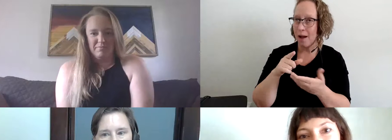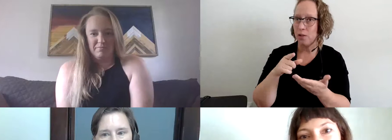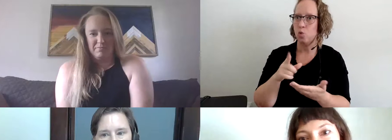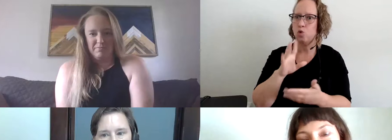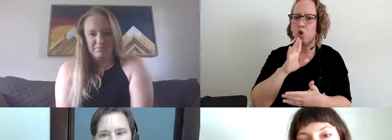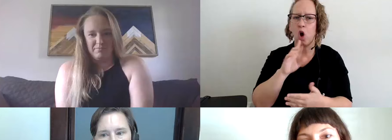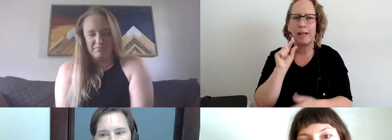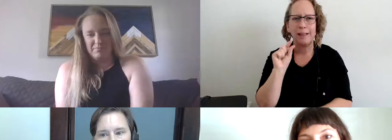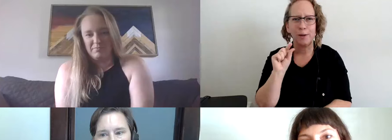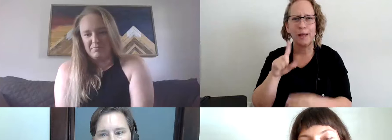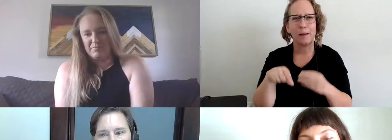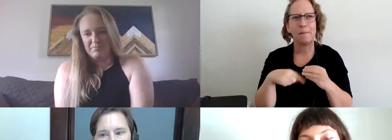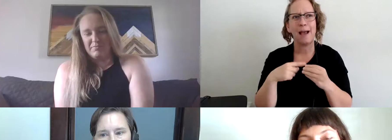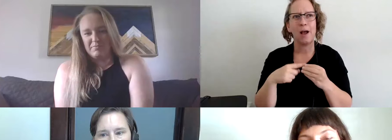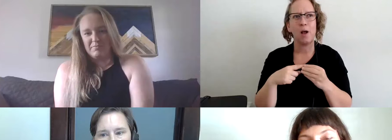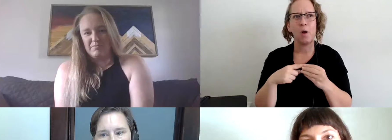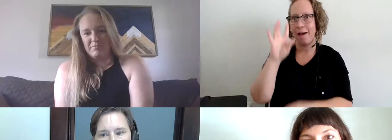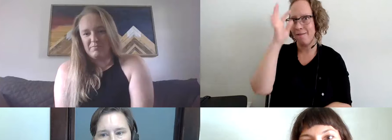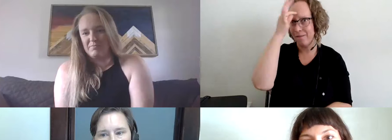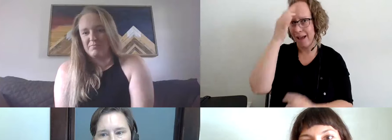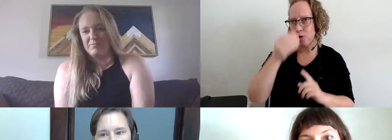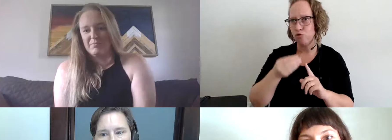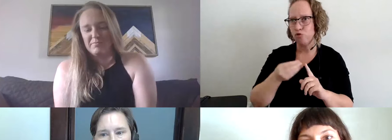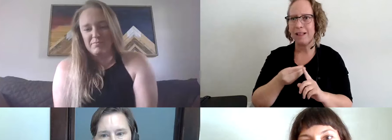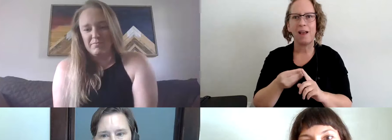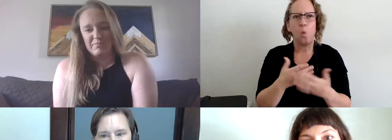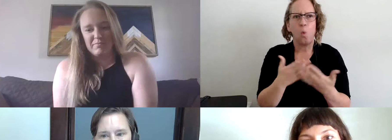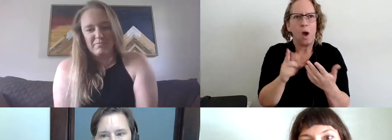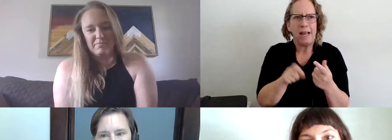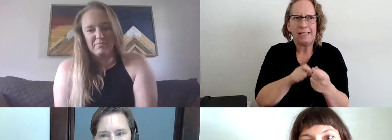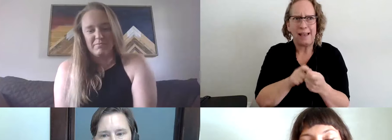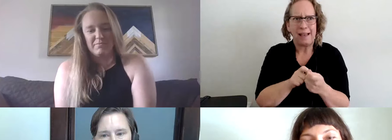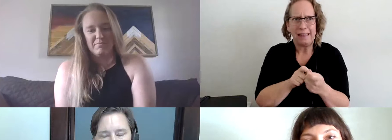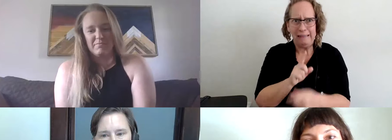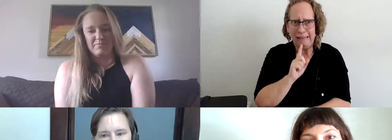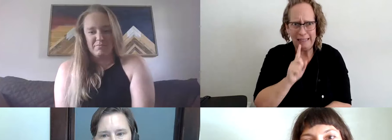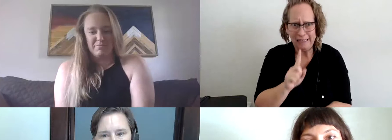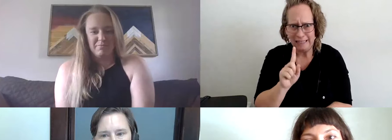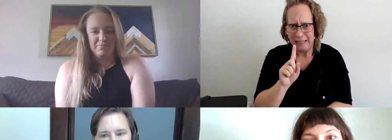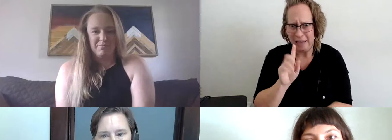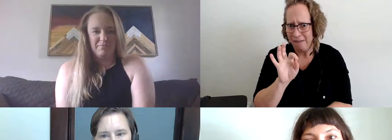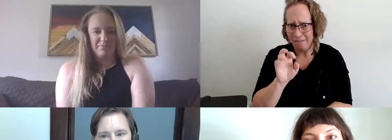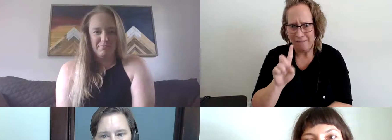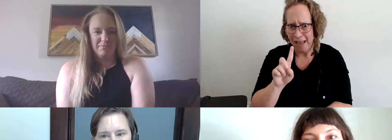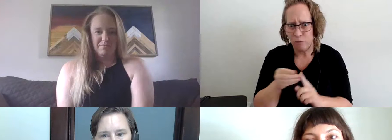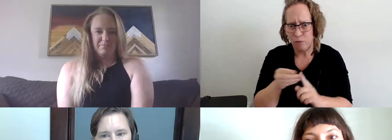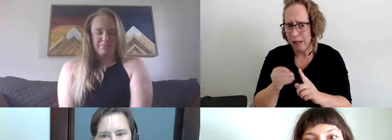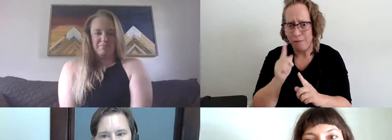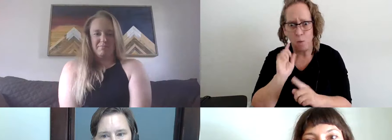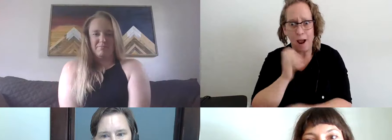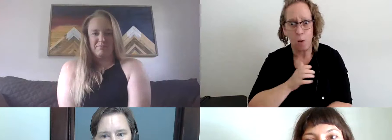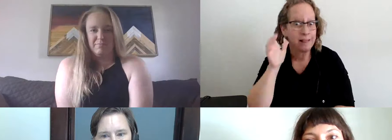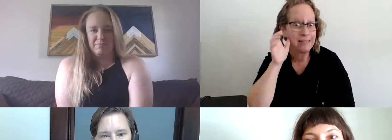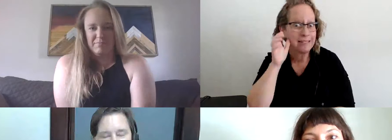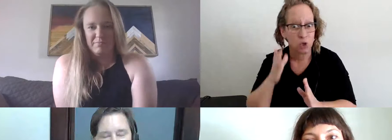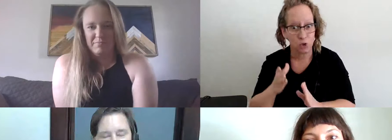talking a little bit about Fed Relay. What exactly is Fed Relay for our listeners?